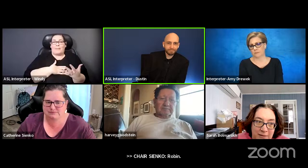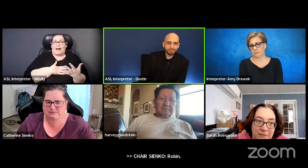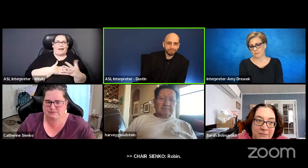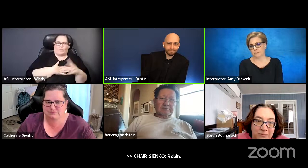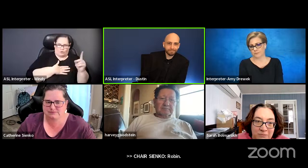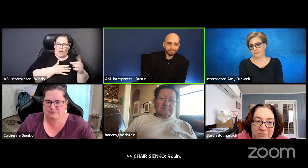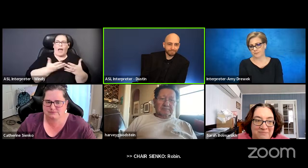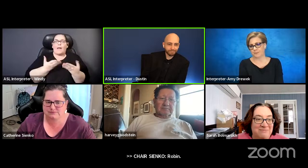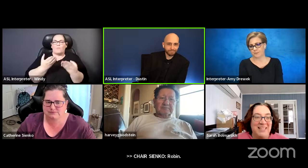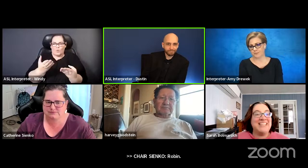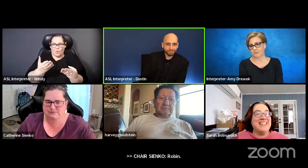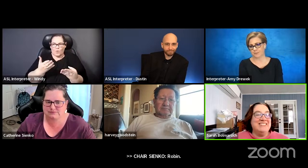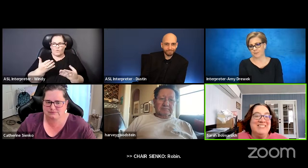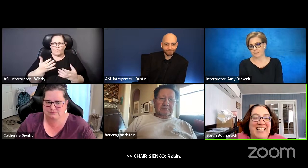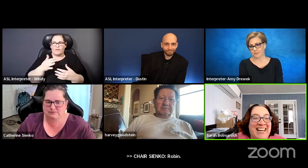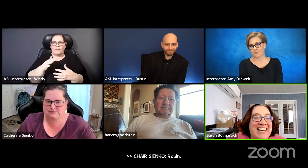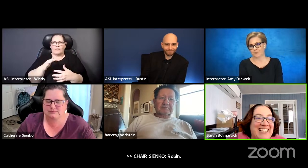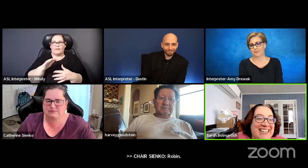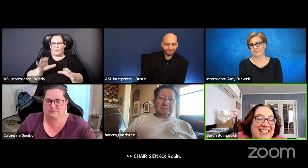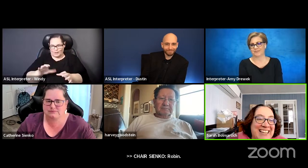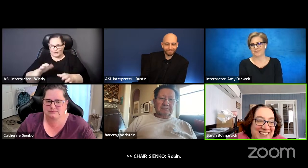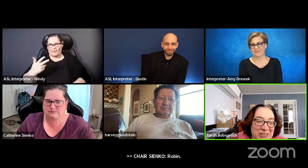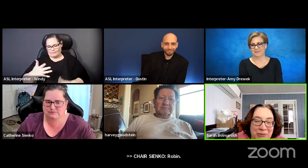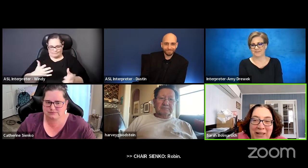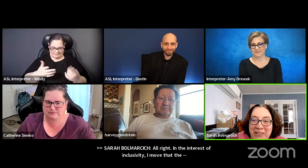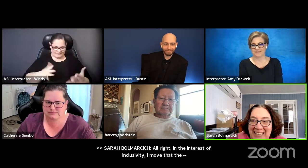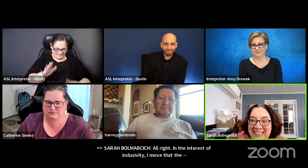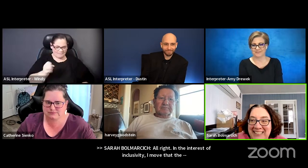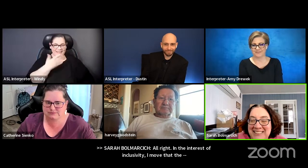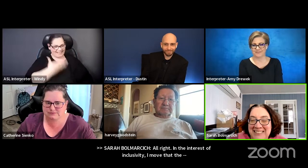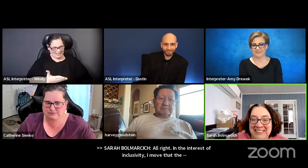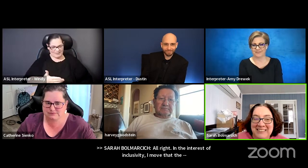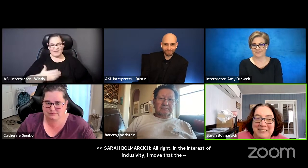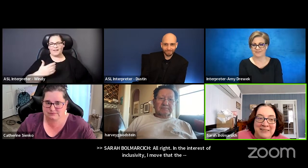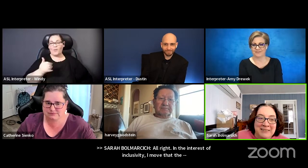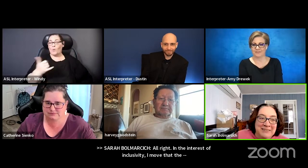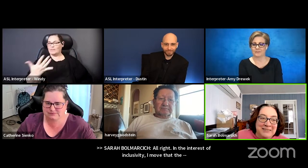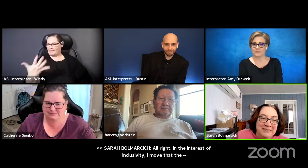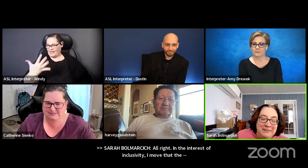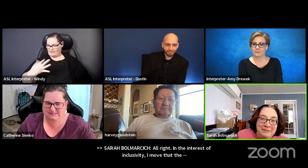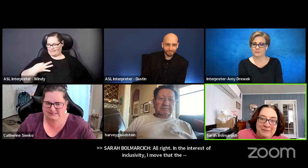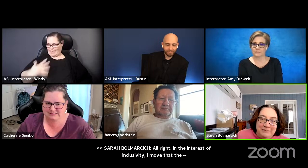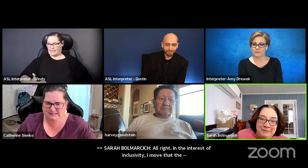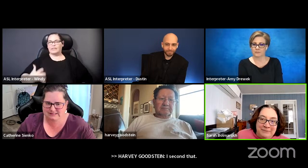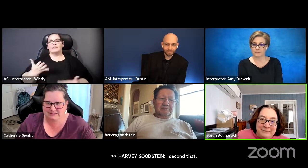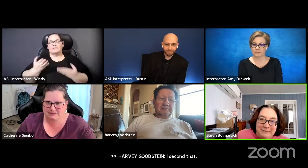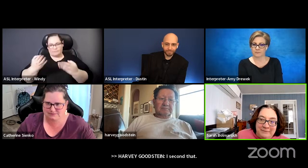that. thank you, those 5 candidates.